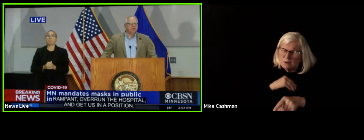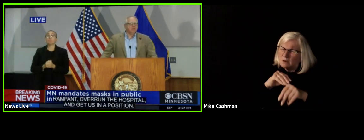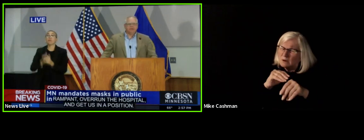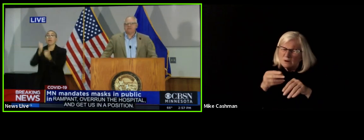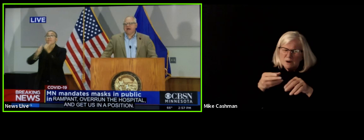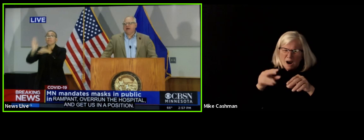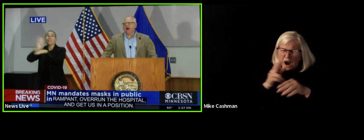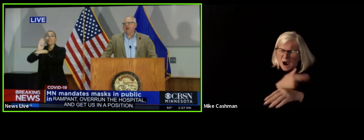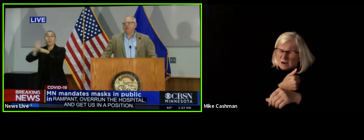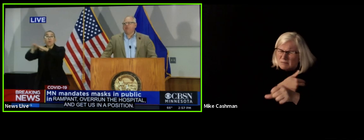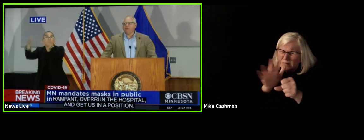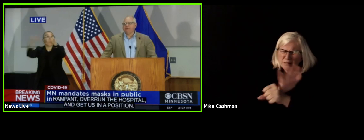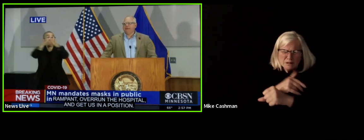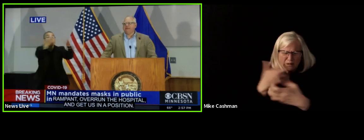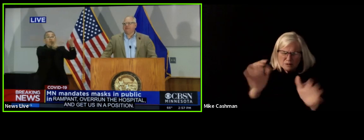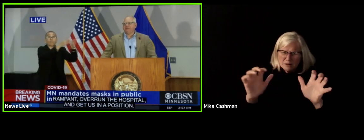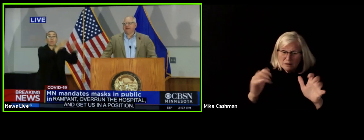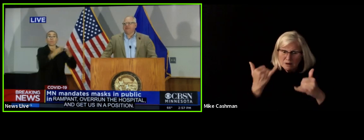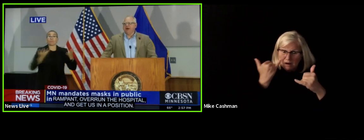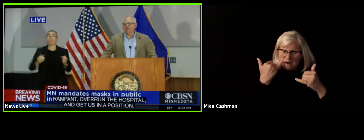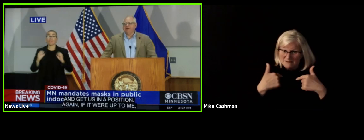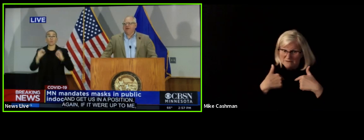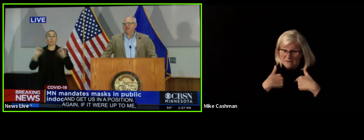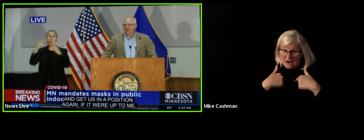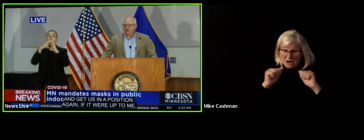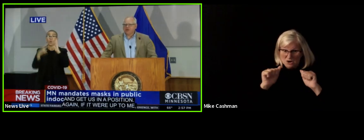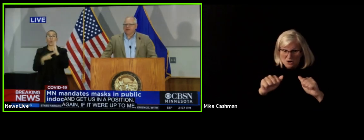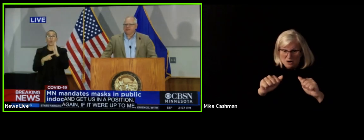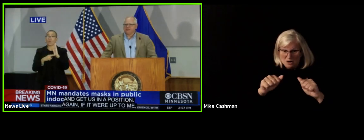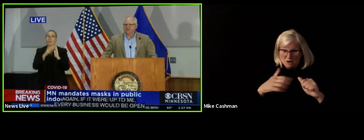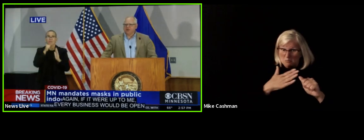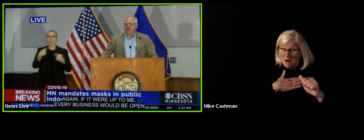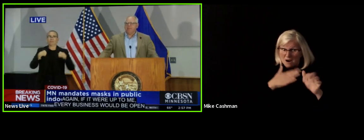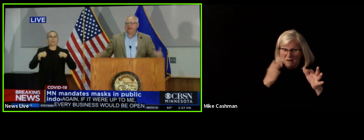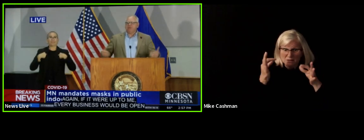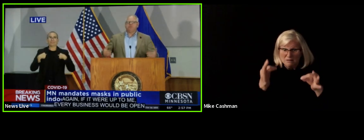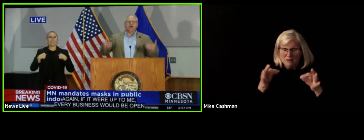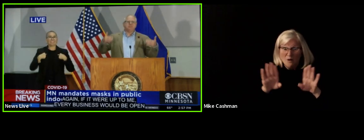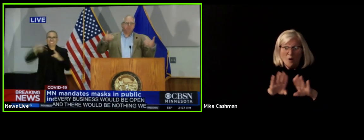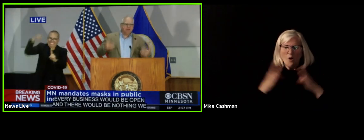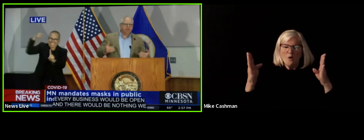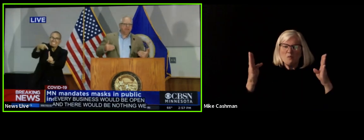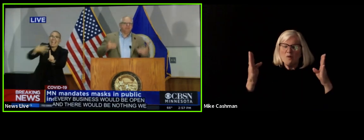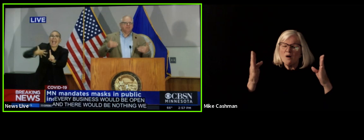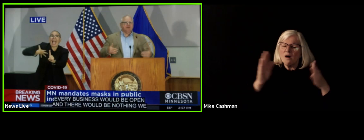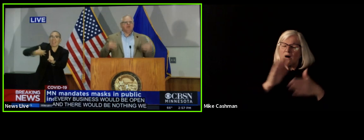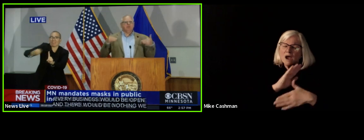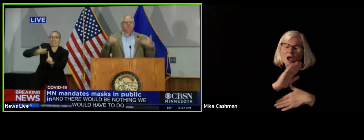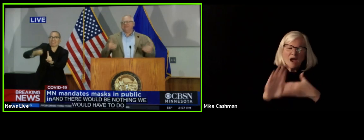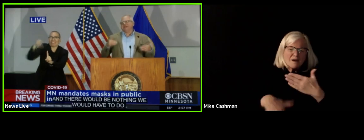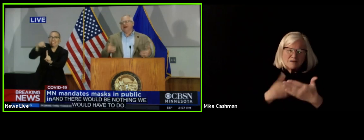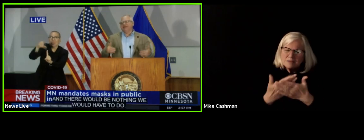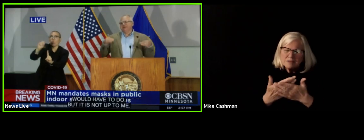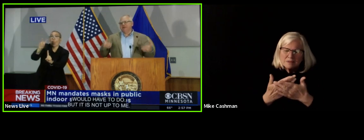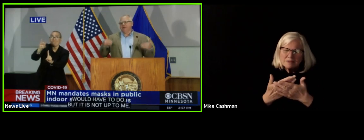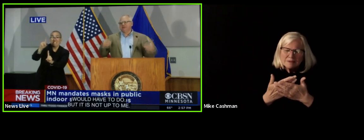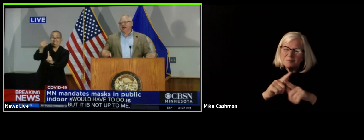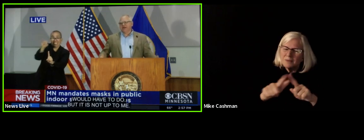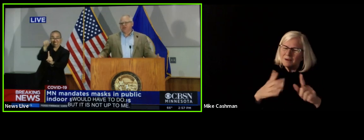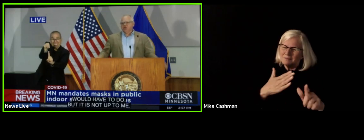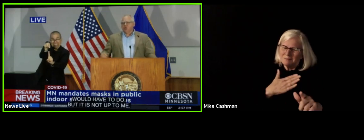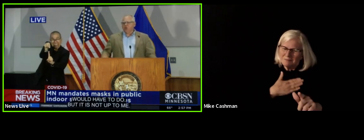have to do. But it's not up to me. It's because of the health crisis that's here. My responsibility is to follow the best guidance and the